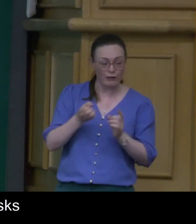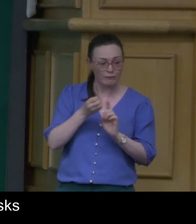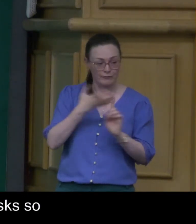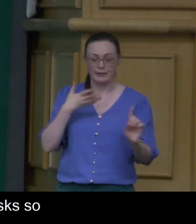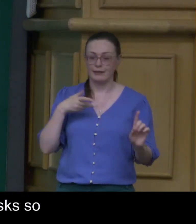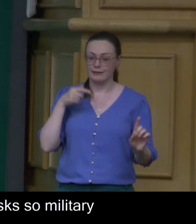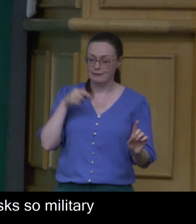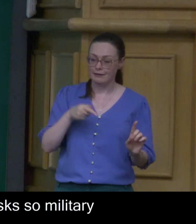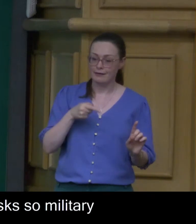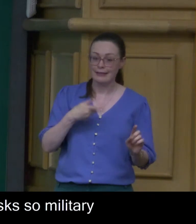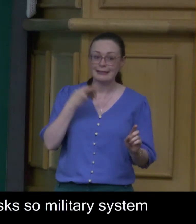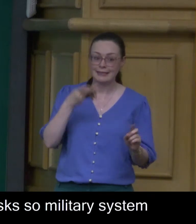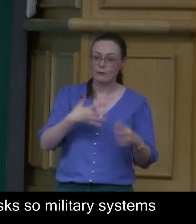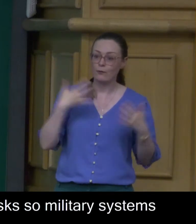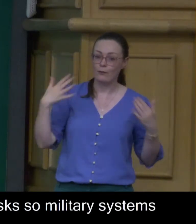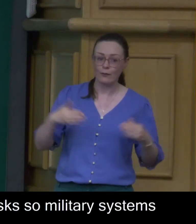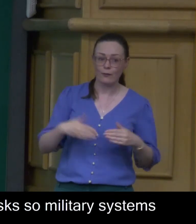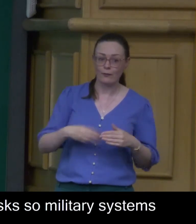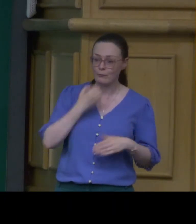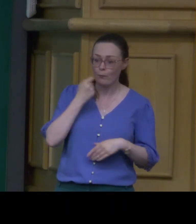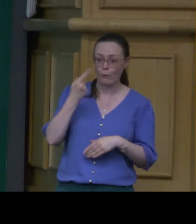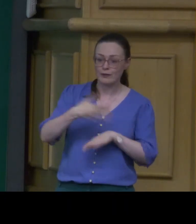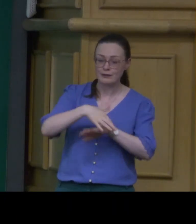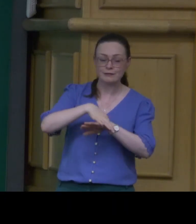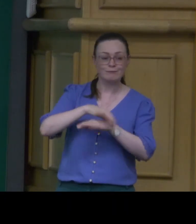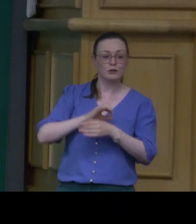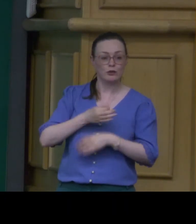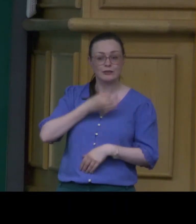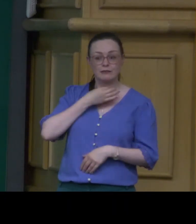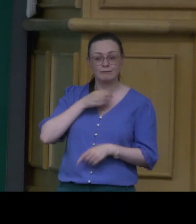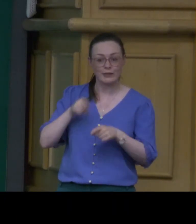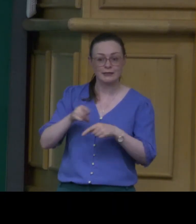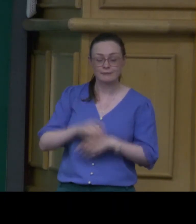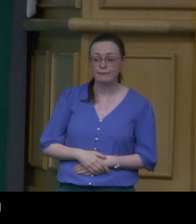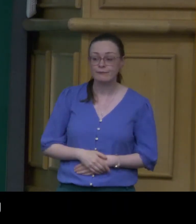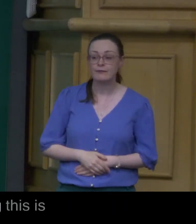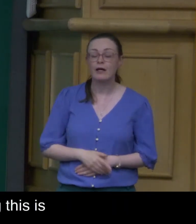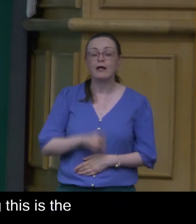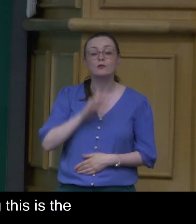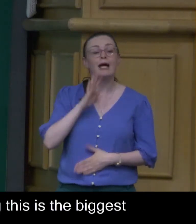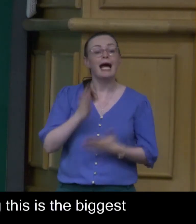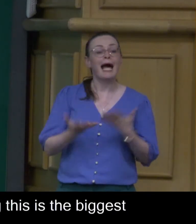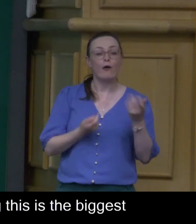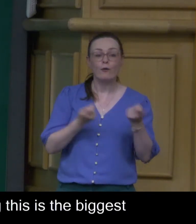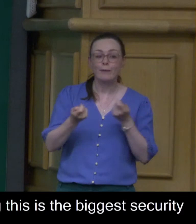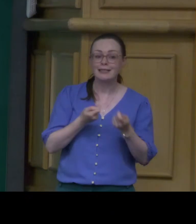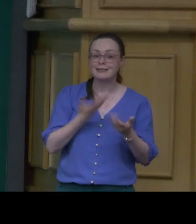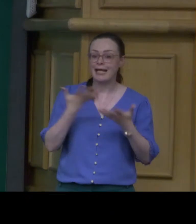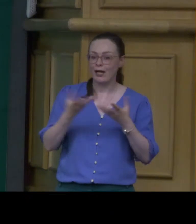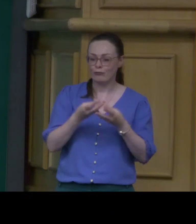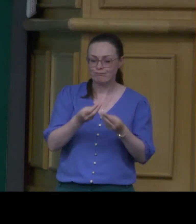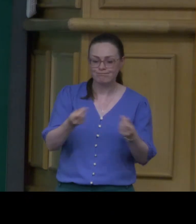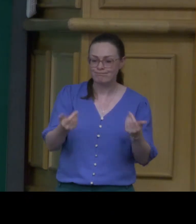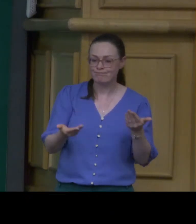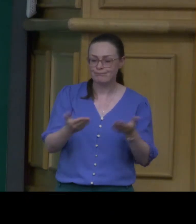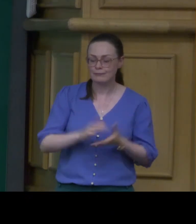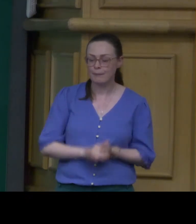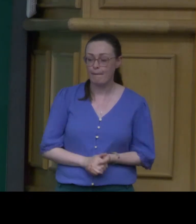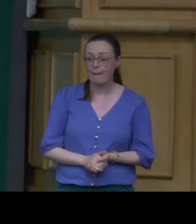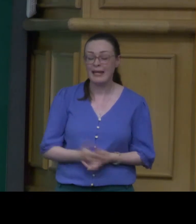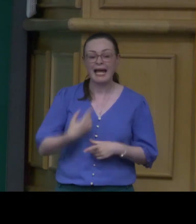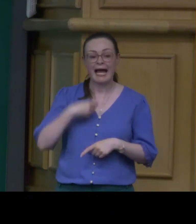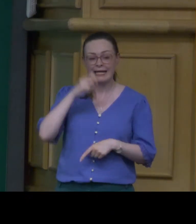this is the biggest security threat. In terms of how we manage and how we address that, I think